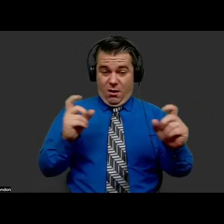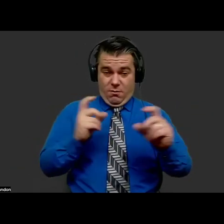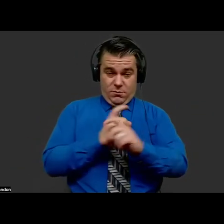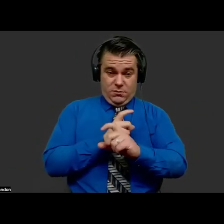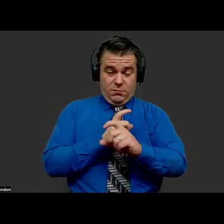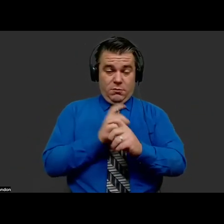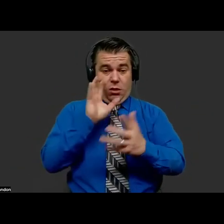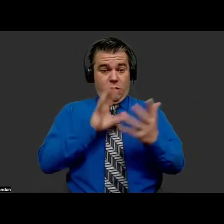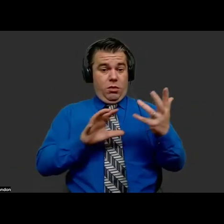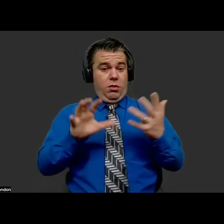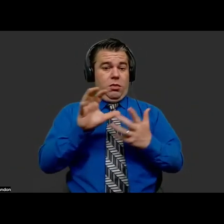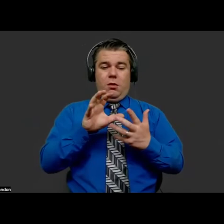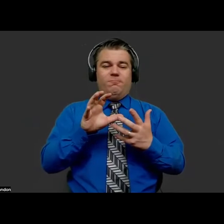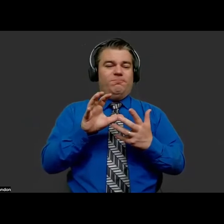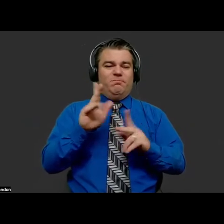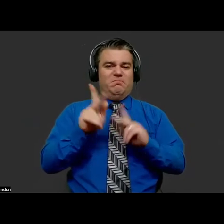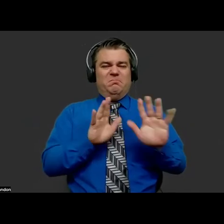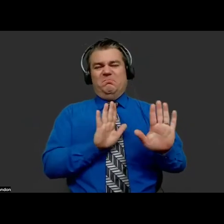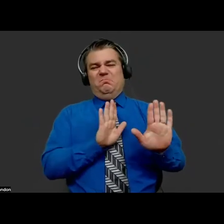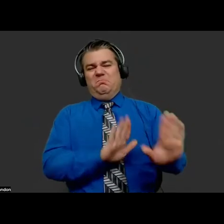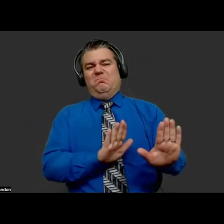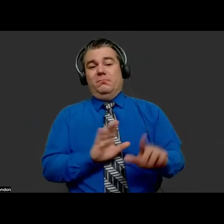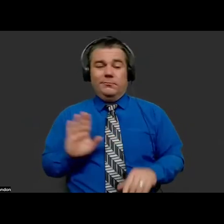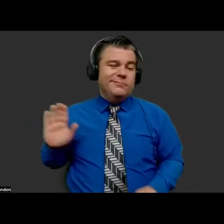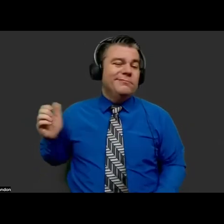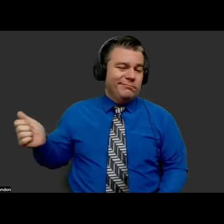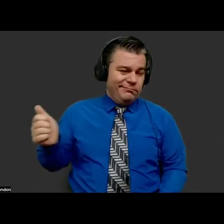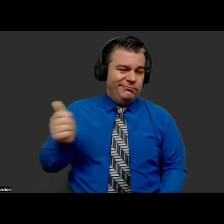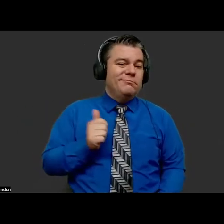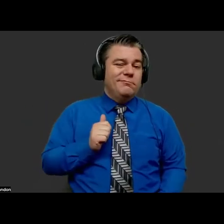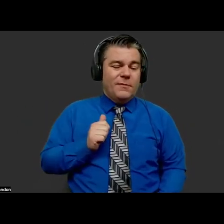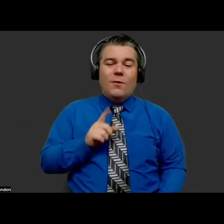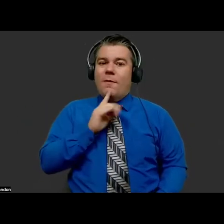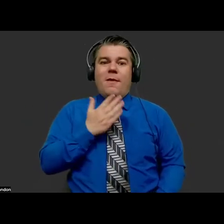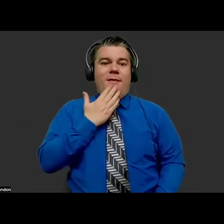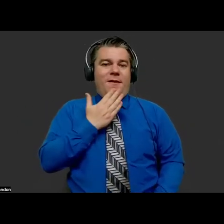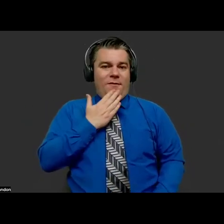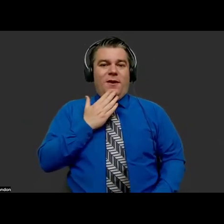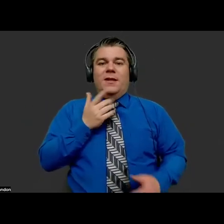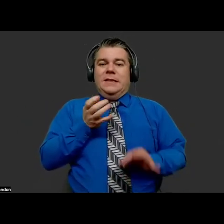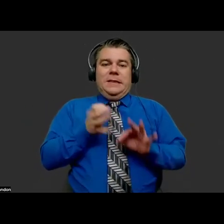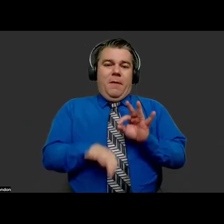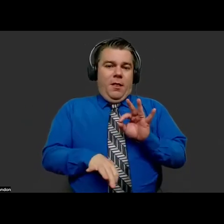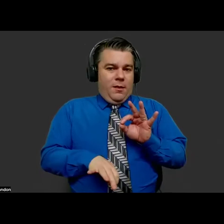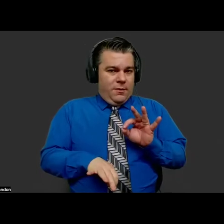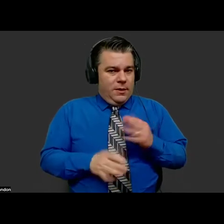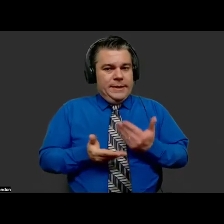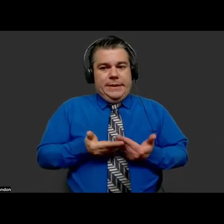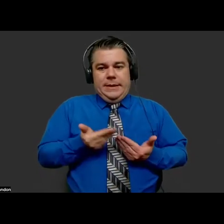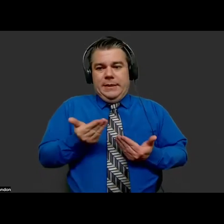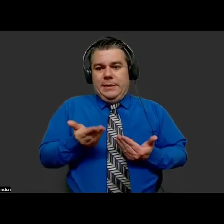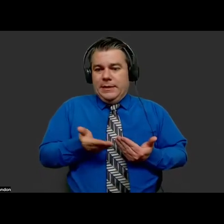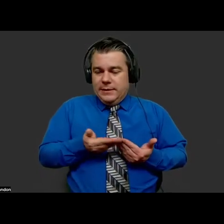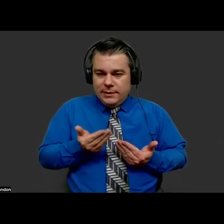confuse people, you lose people. And so I'm so thankful that they've made this simple and easy. It's easy